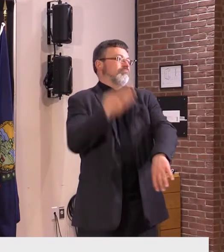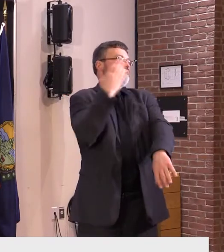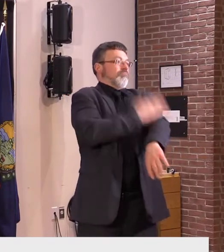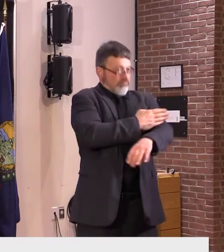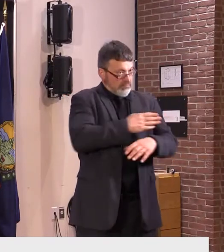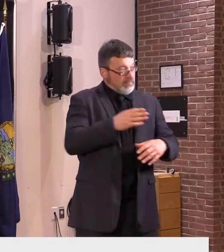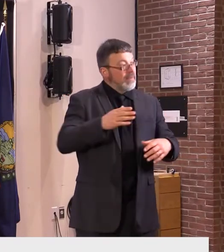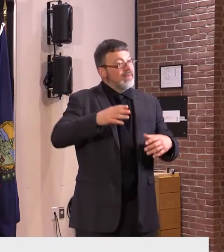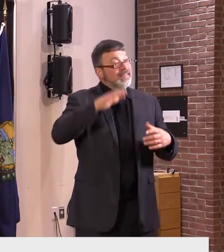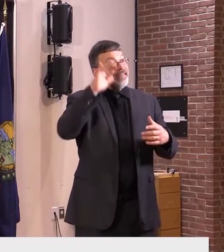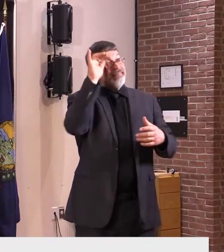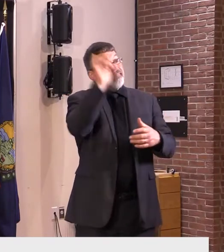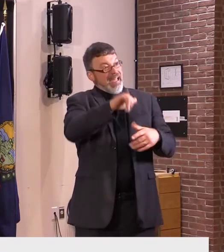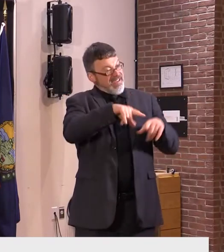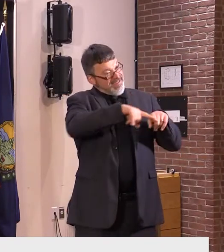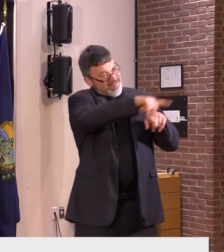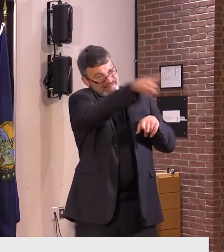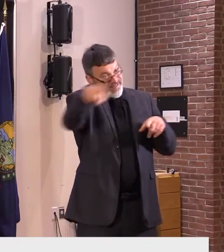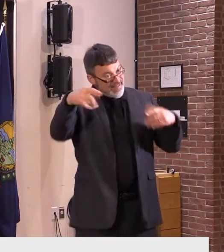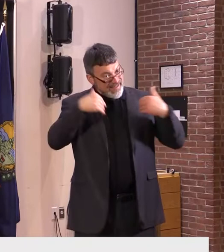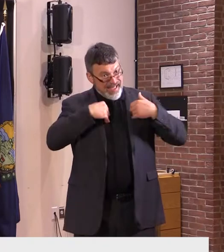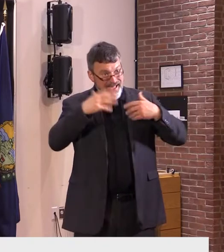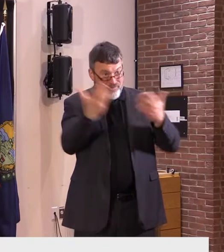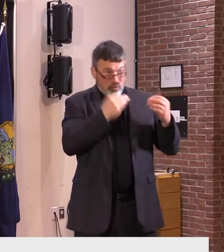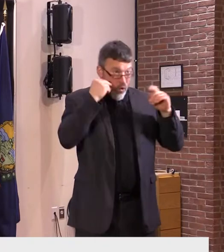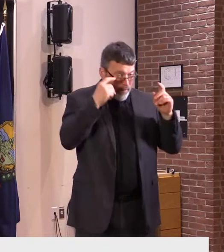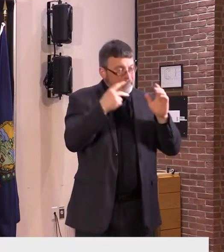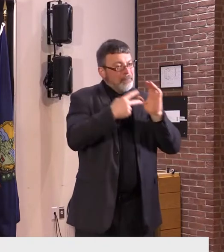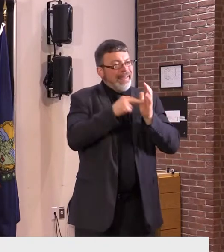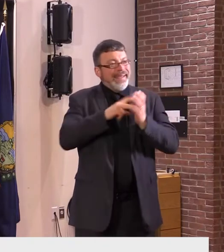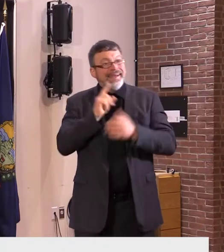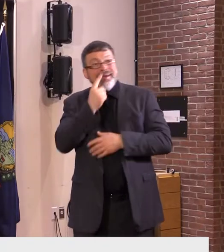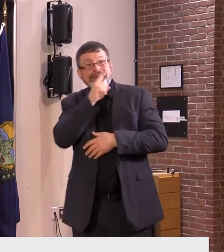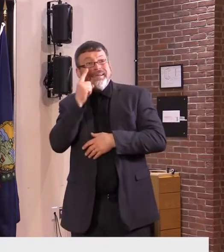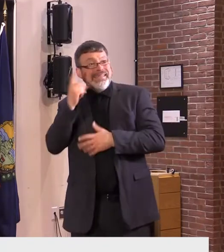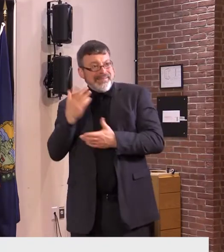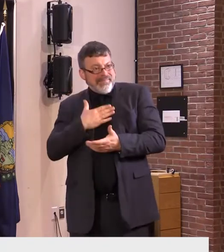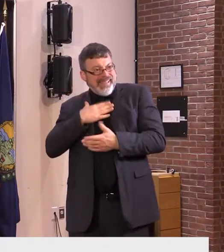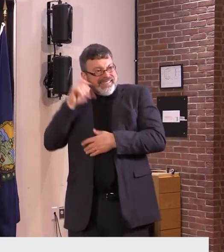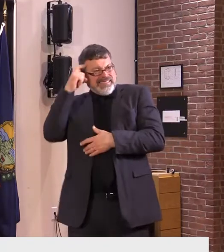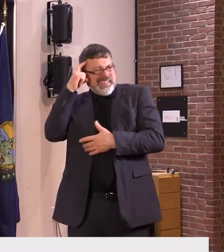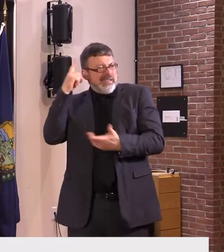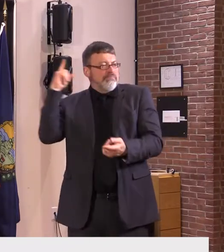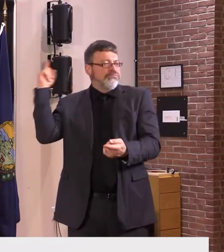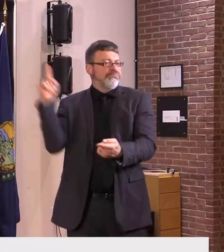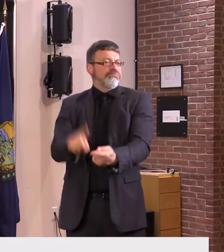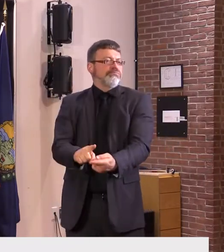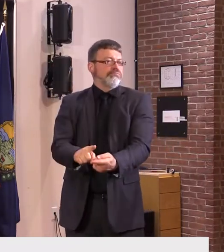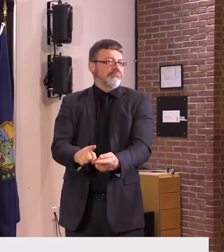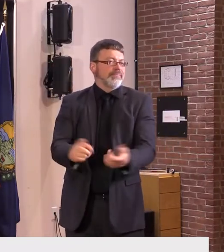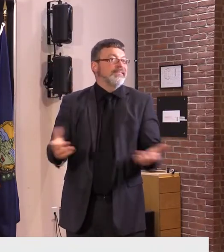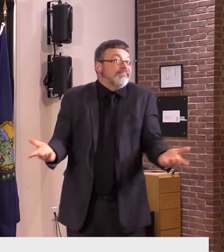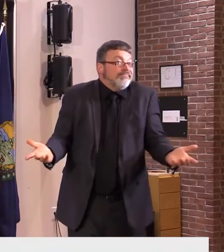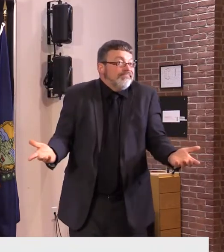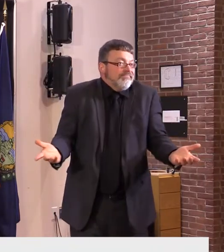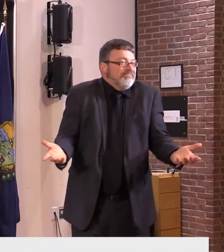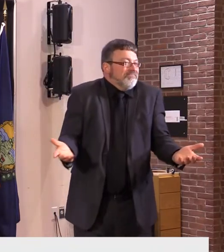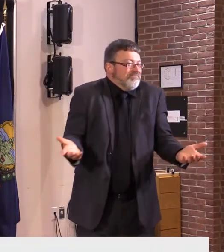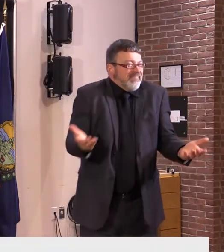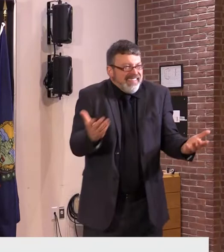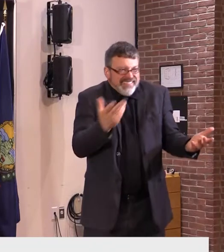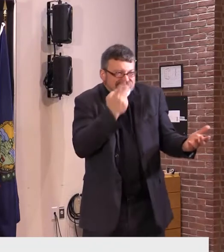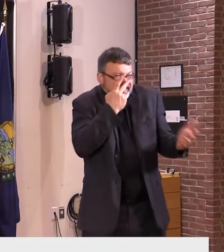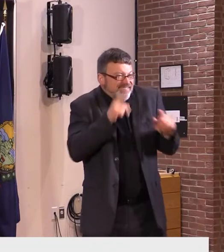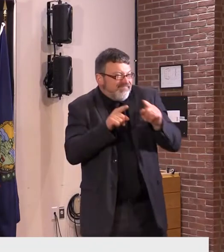results. At-home tests are widely available and a critical tool as we deal with an increasingly transmissible version of the